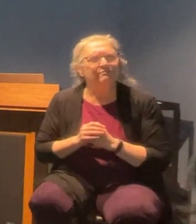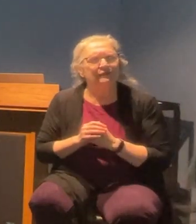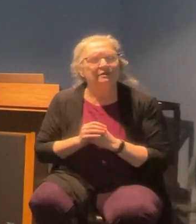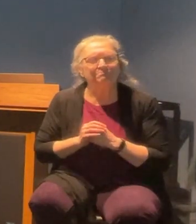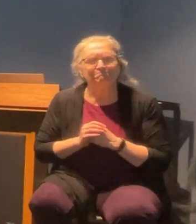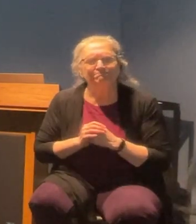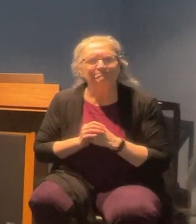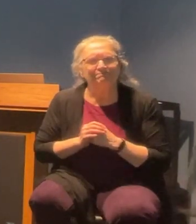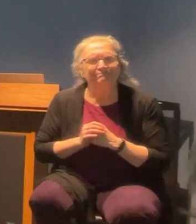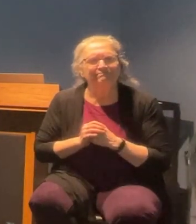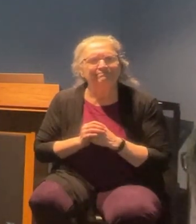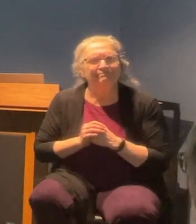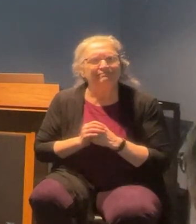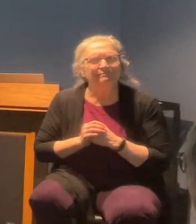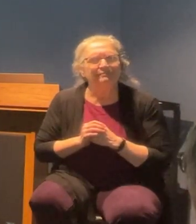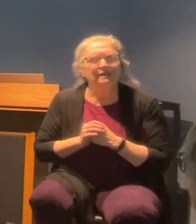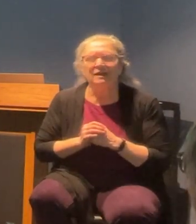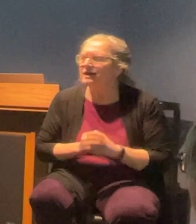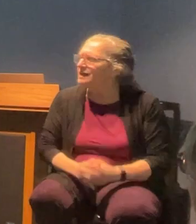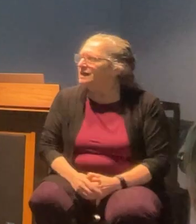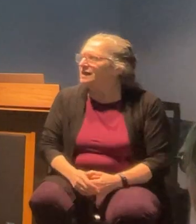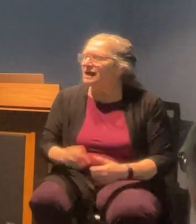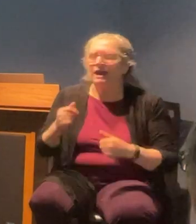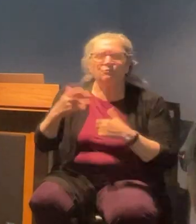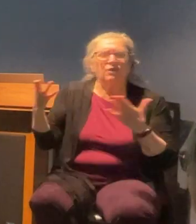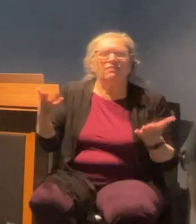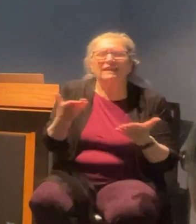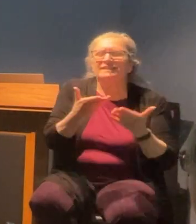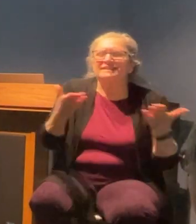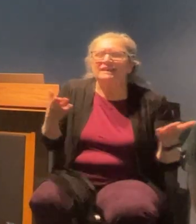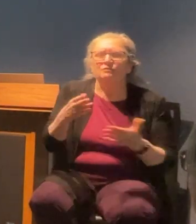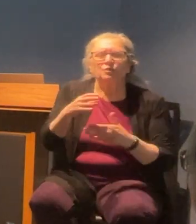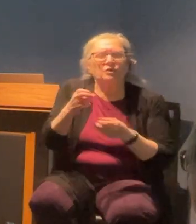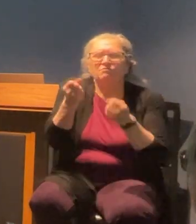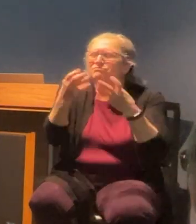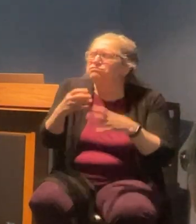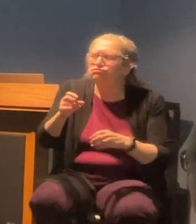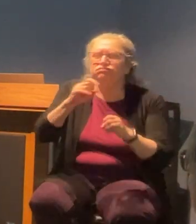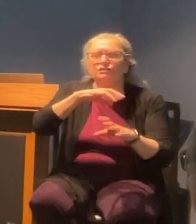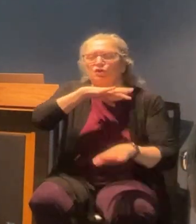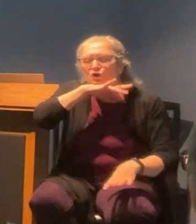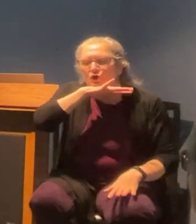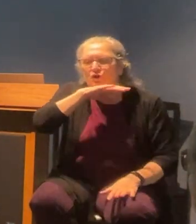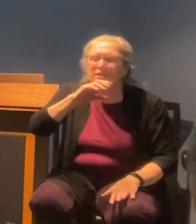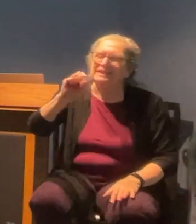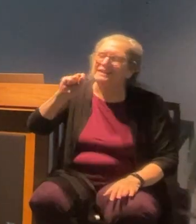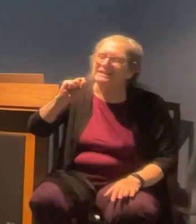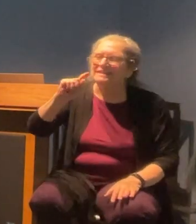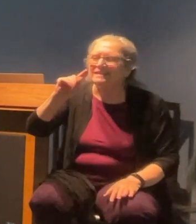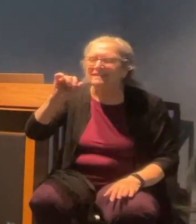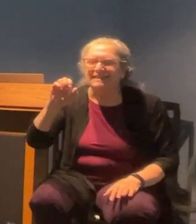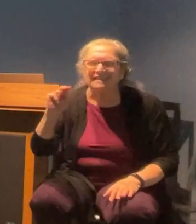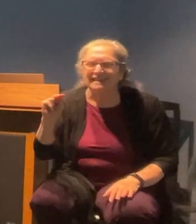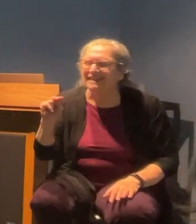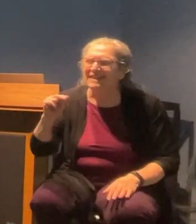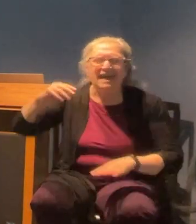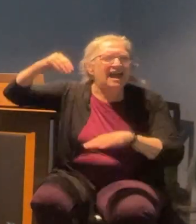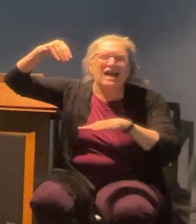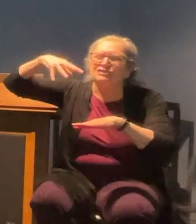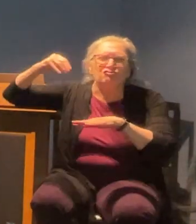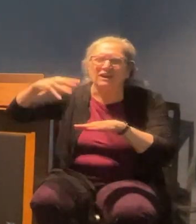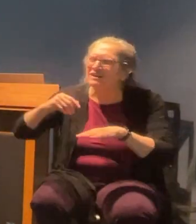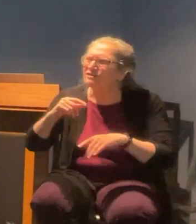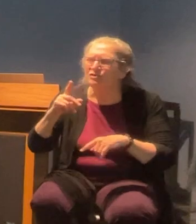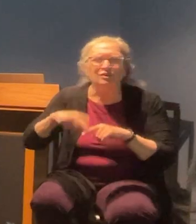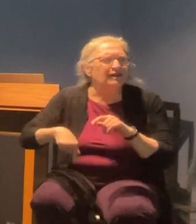brought many stuff that was very thin. The X-ray couldn't like, get any information about that. And